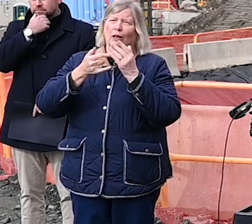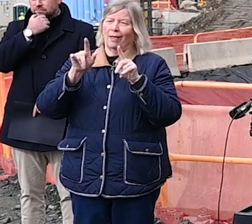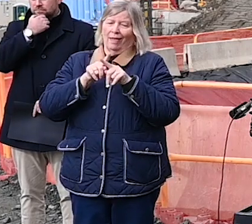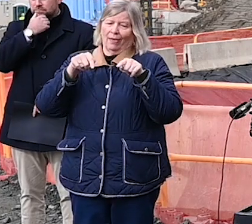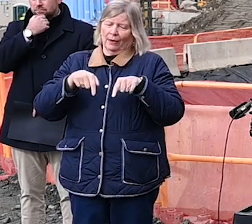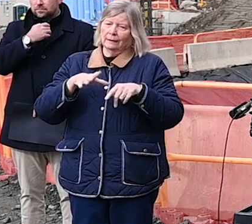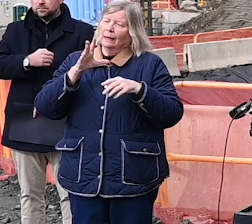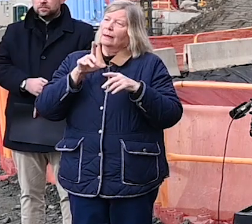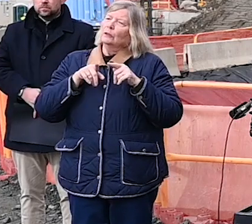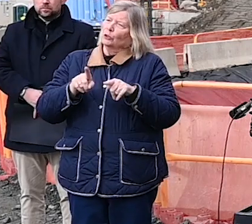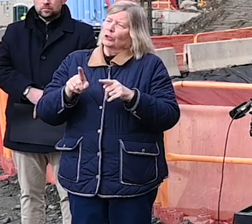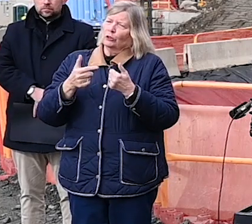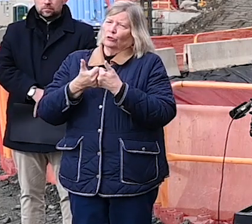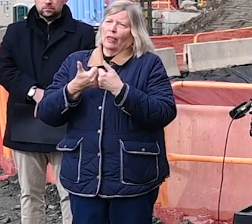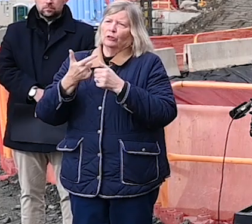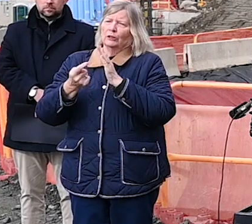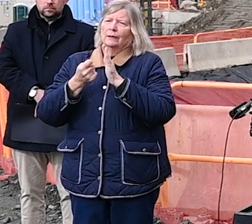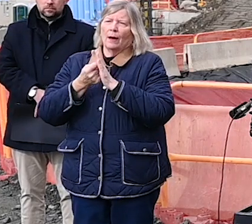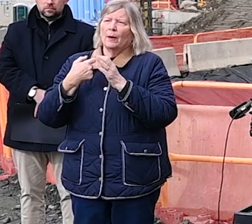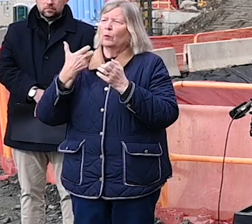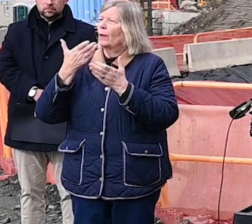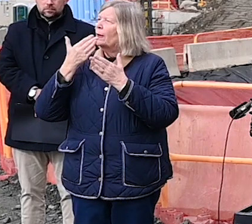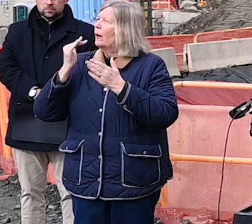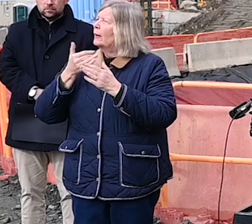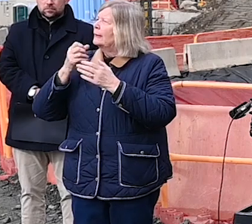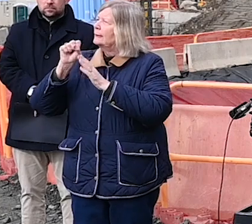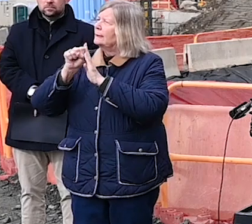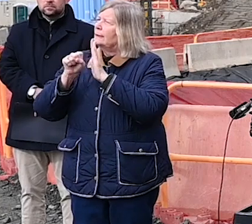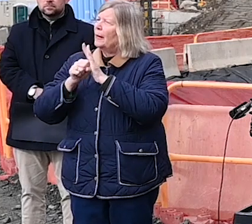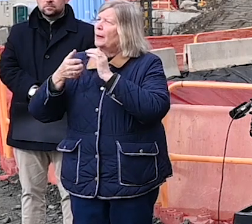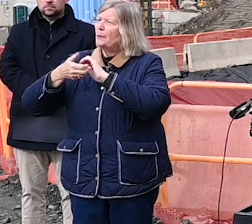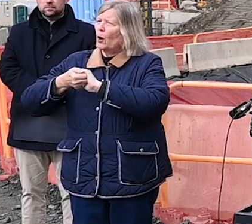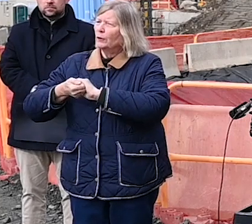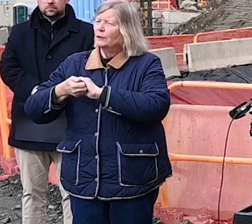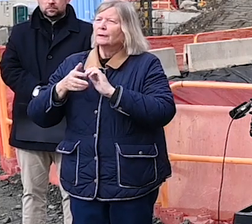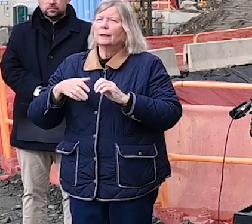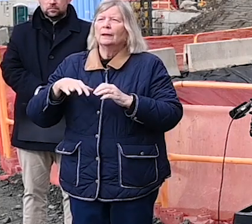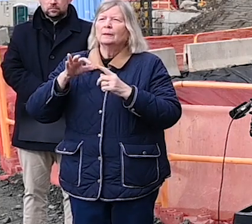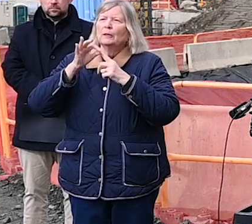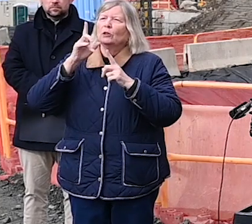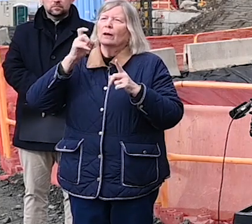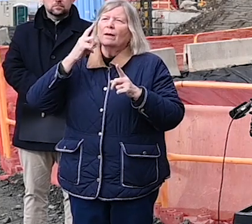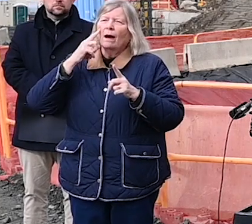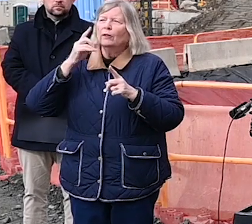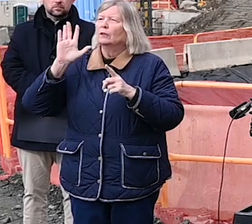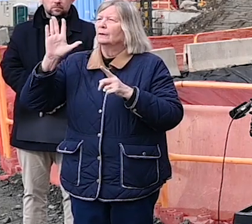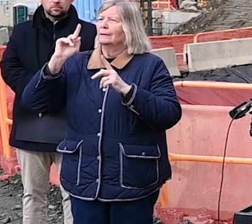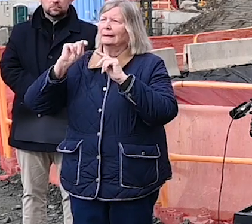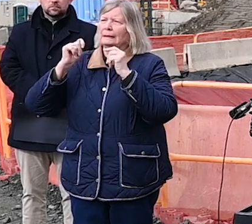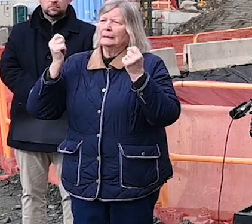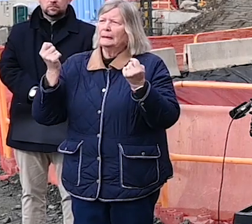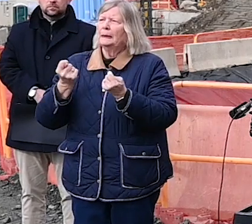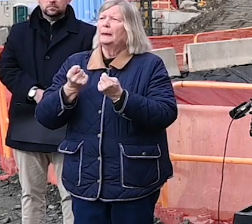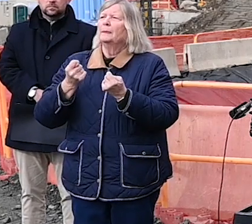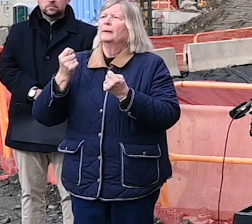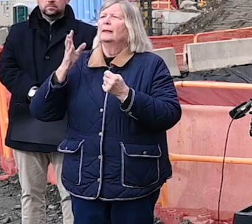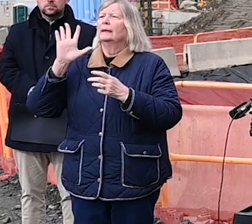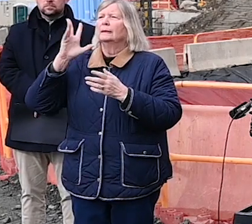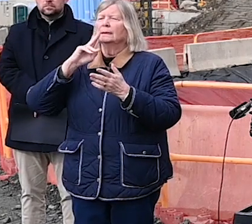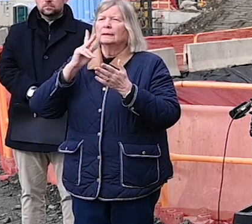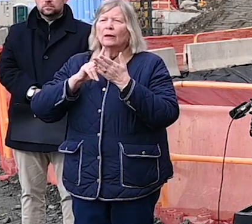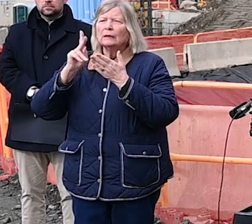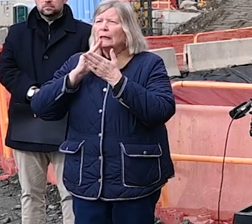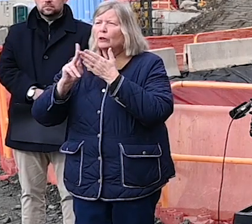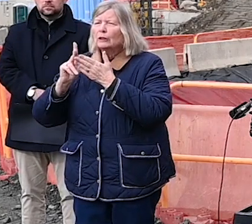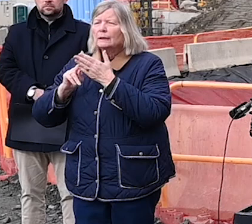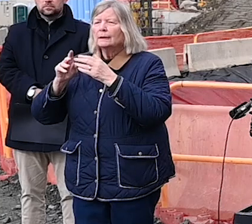in challenging times. I want to thank our state partners, especially the governor's team and his